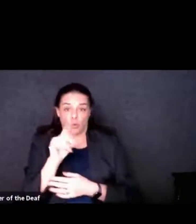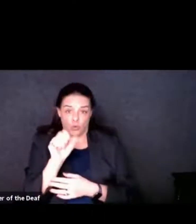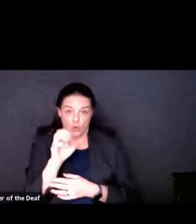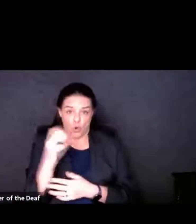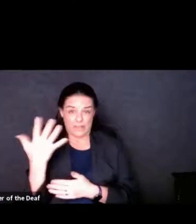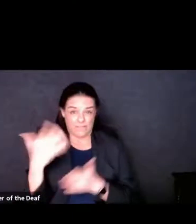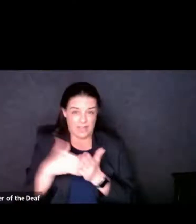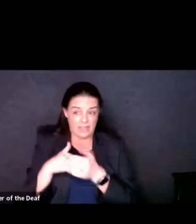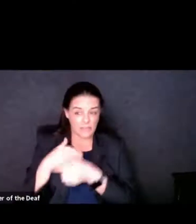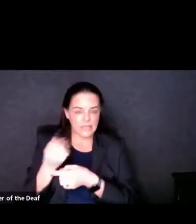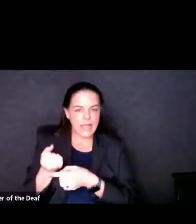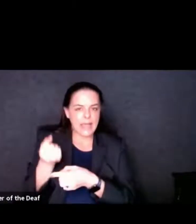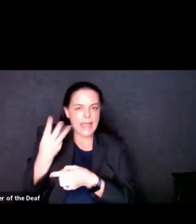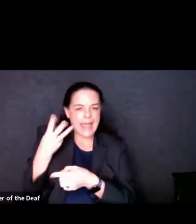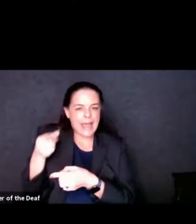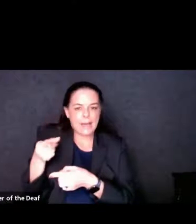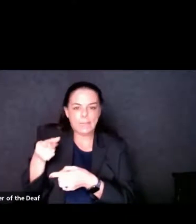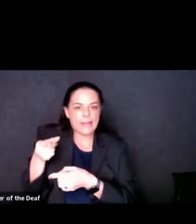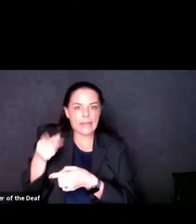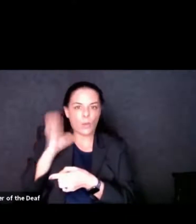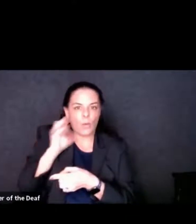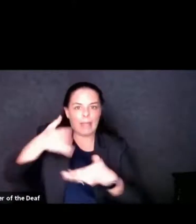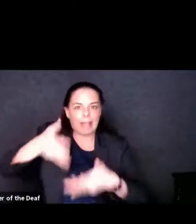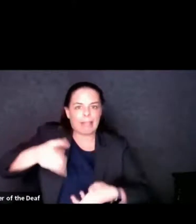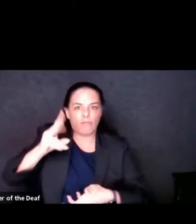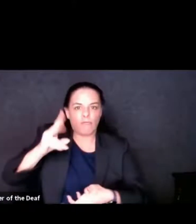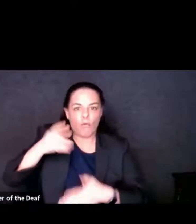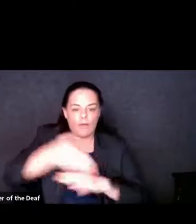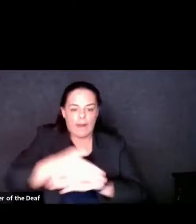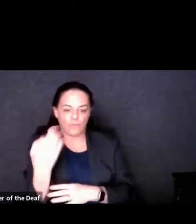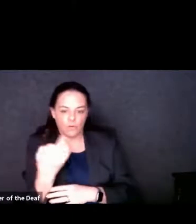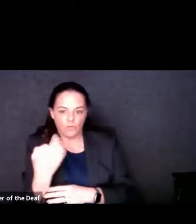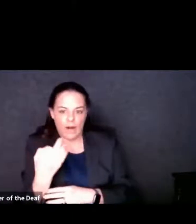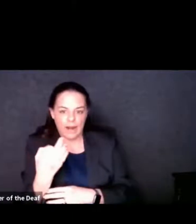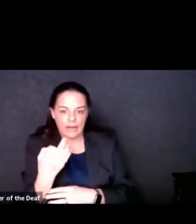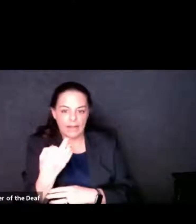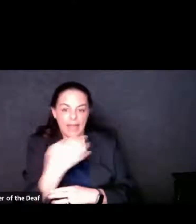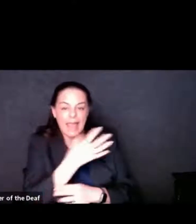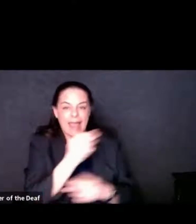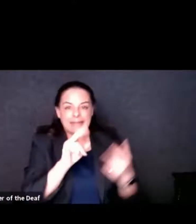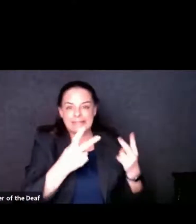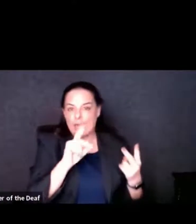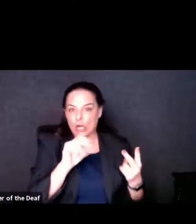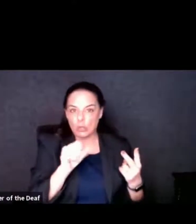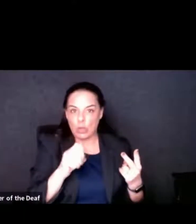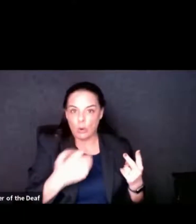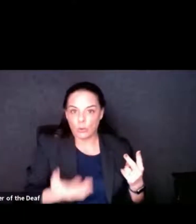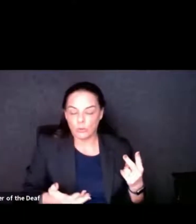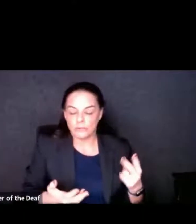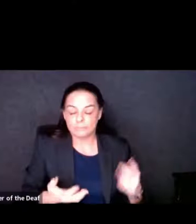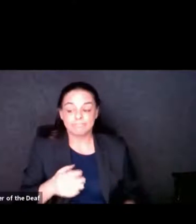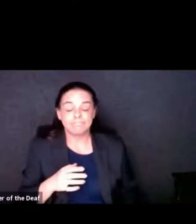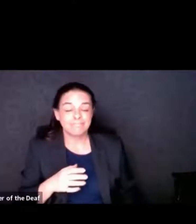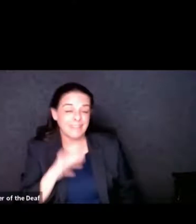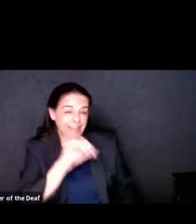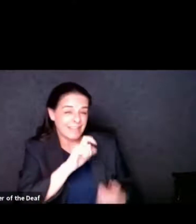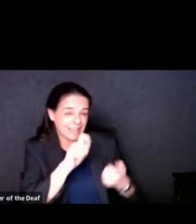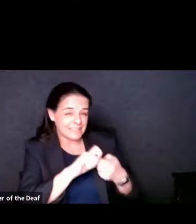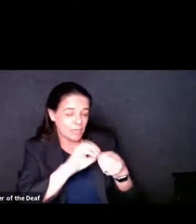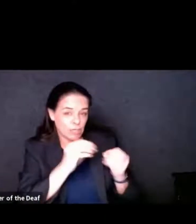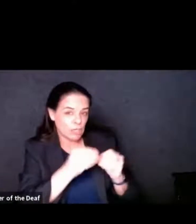doses, how many will be unclaimed after the Friday event and the second doses? I don't have that exact number.